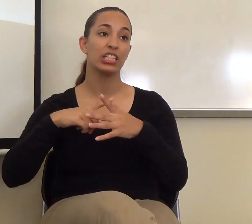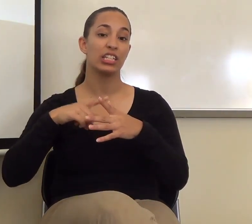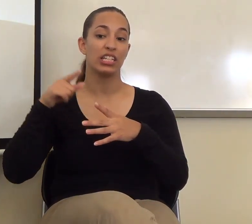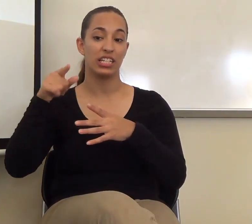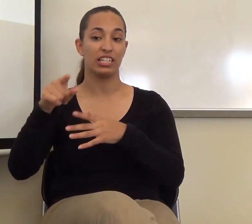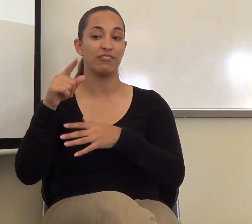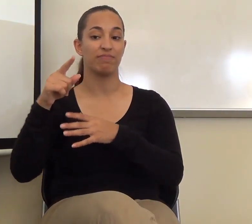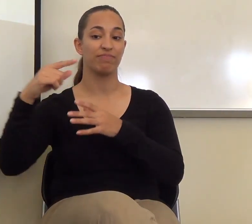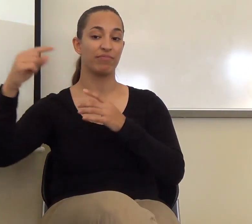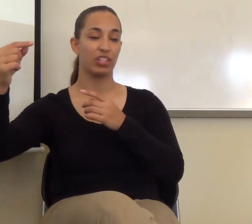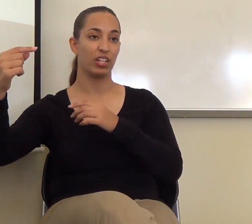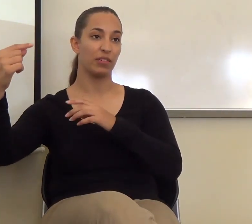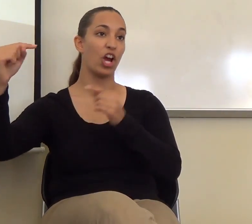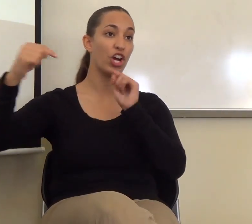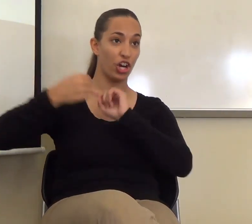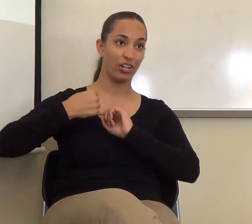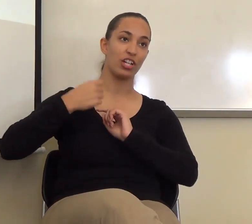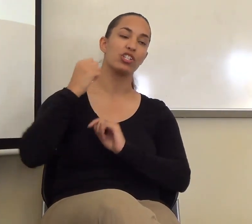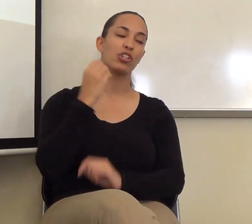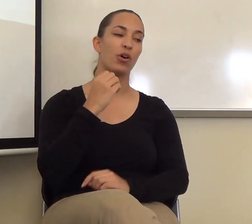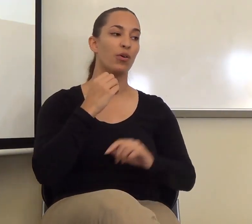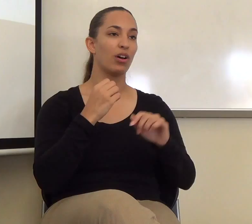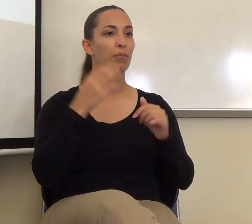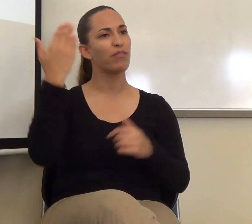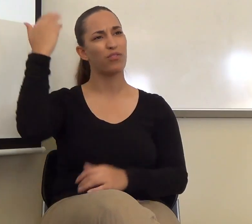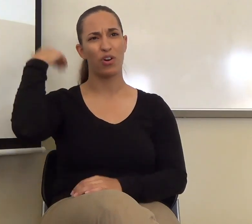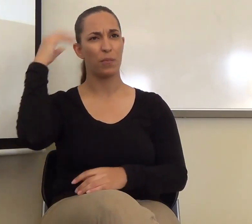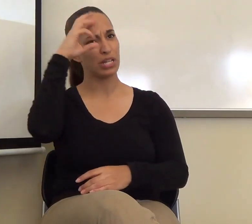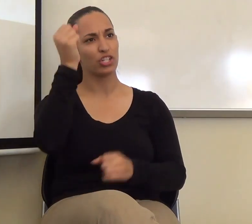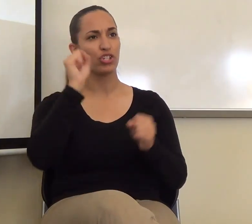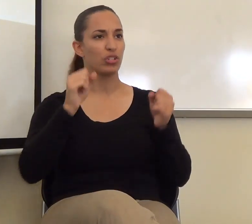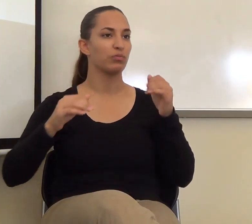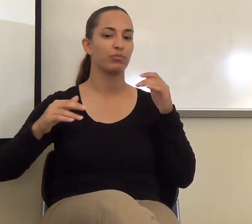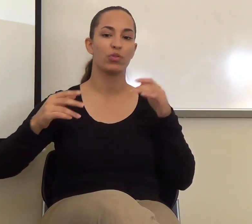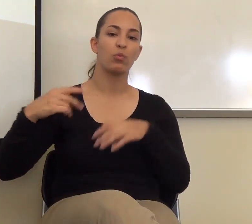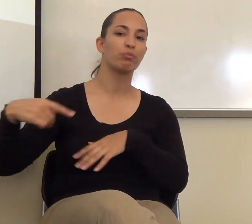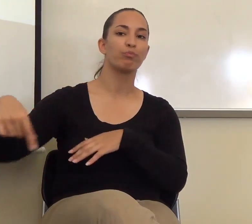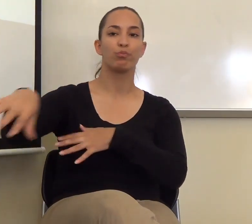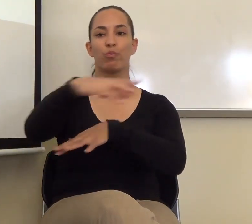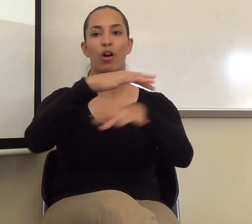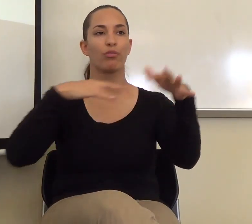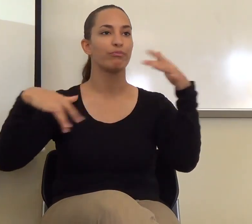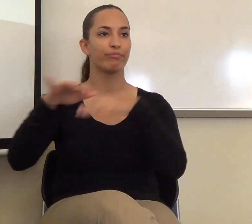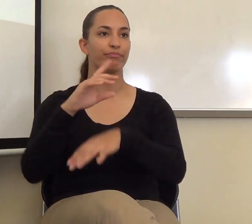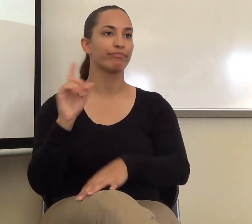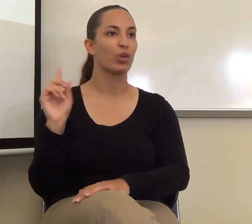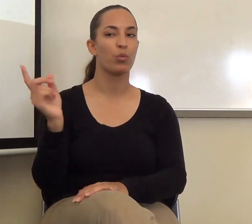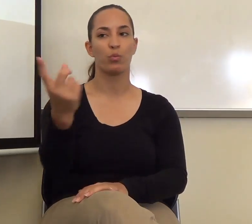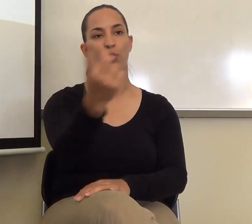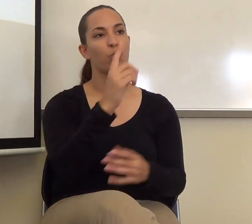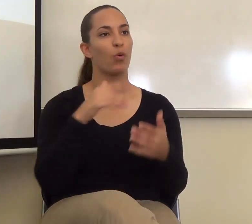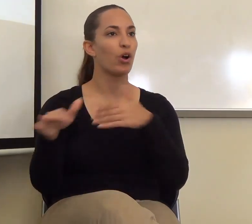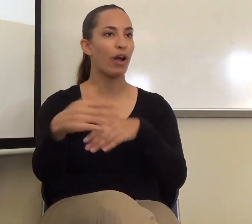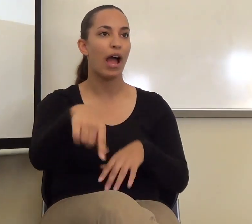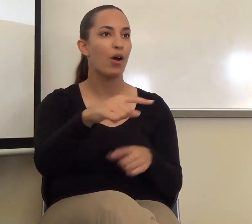this. Yeah, presidents used to be able to walk around on the street, but after that, Because he should have been in a protective car or something